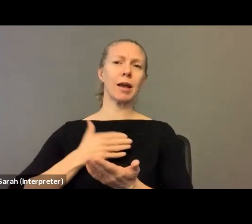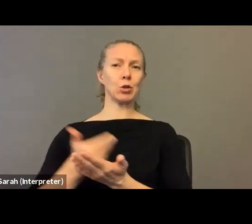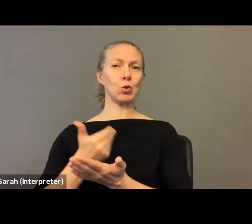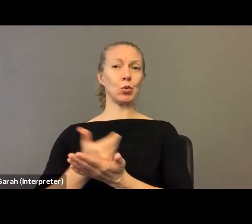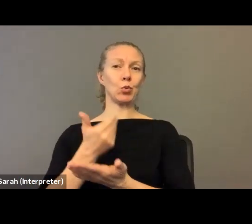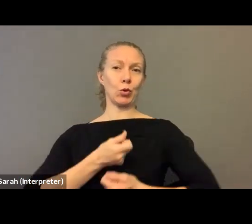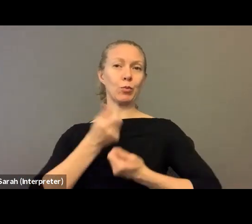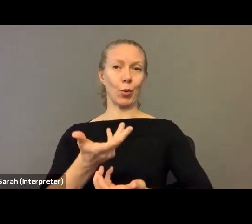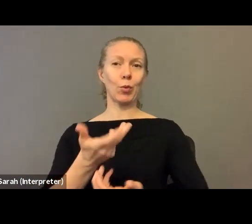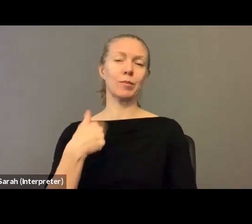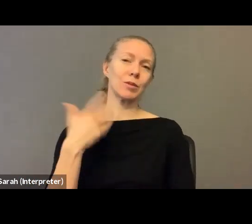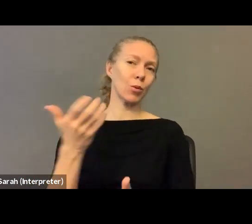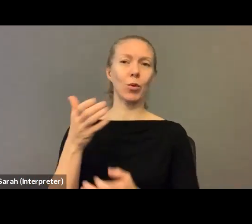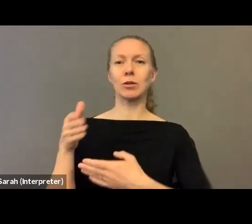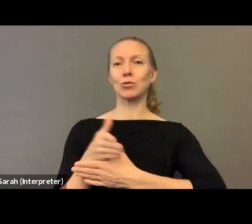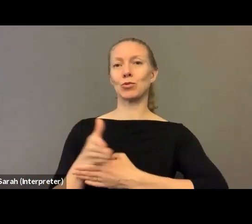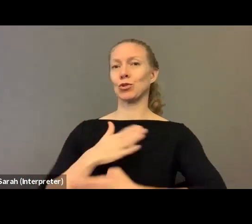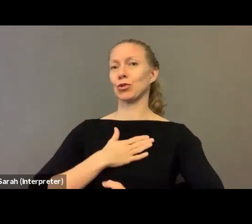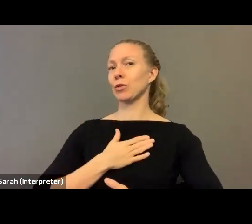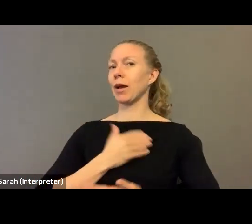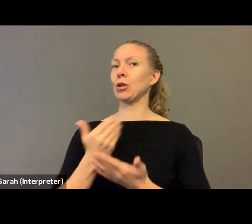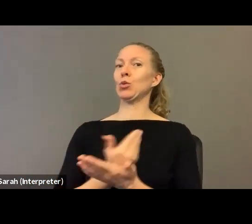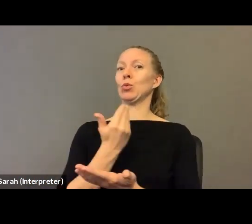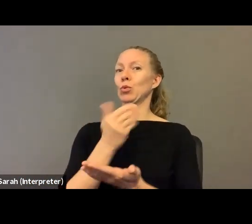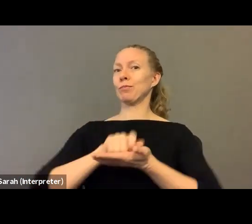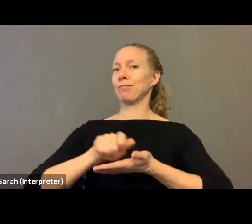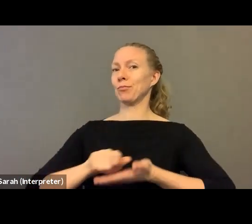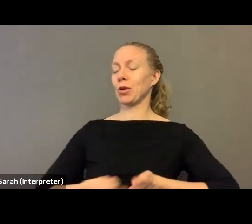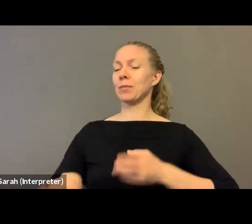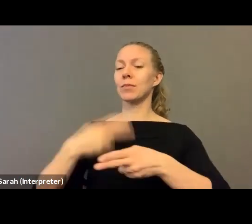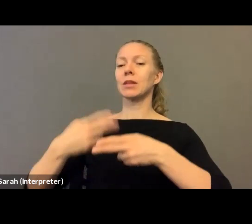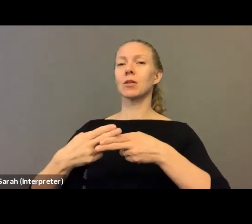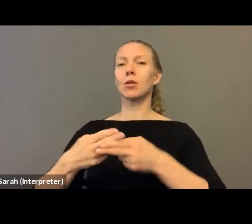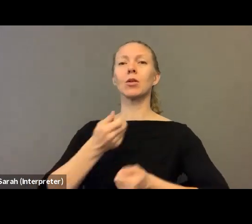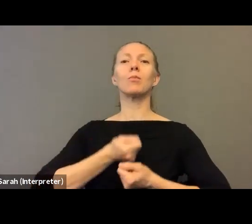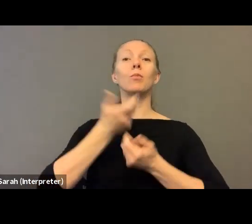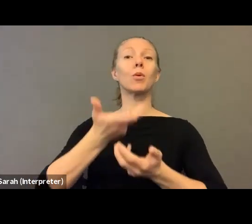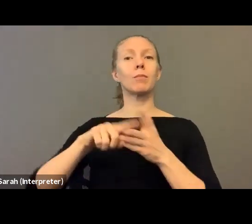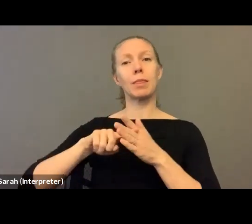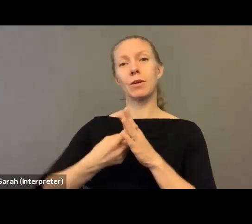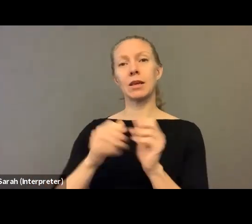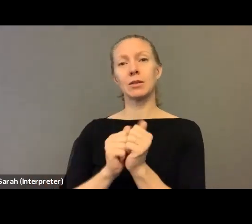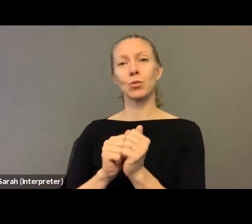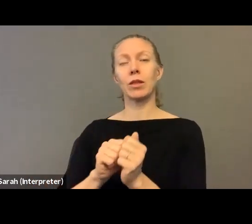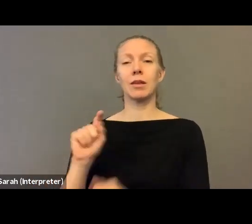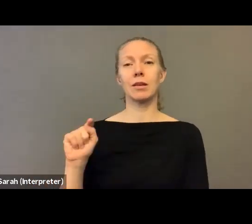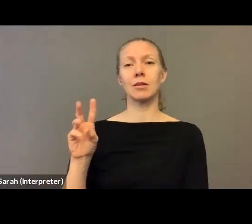everybody. I wanted to share new stuff with you. This is called Poem That Begins With a Tweet about Gwendolyn Brooks.